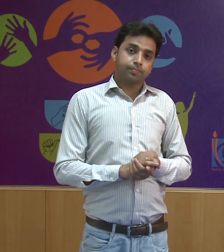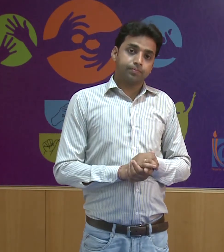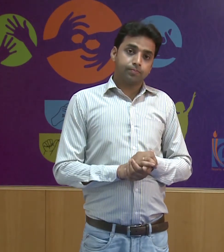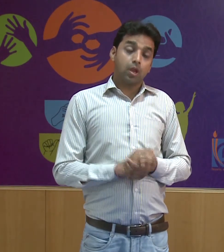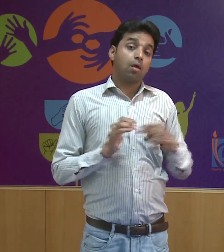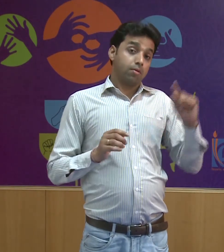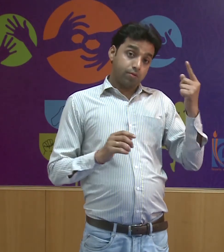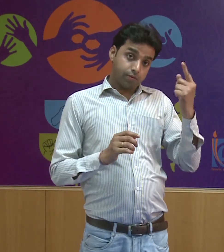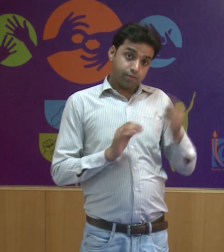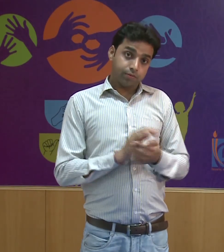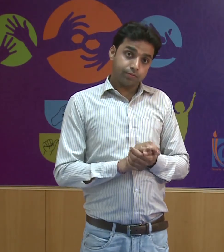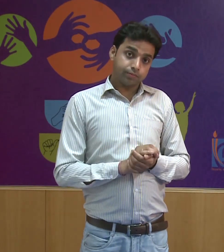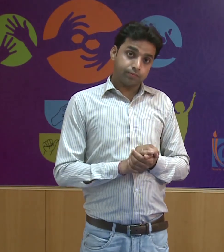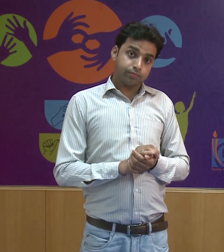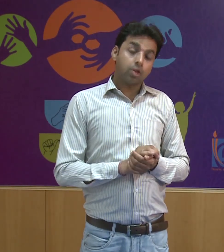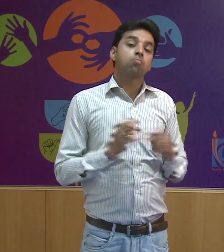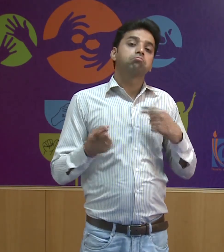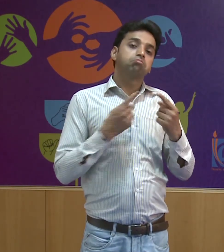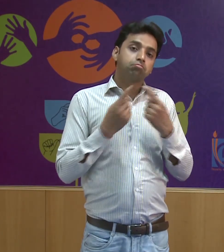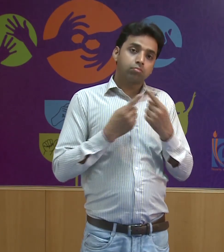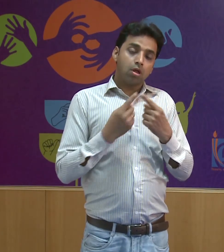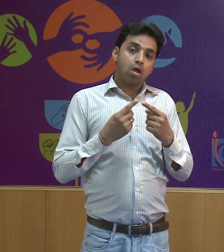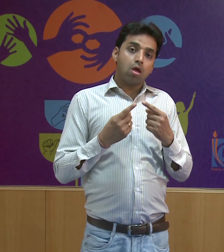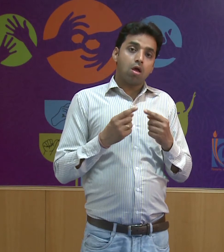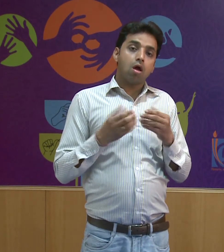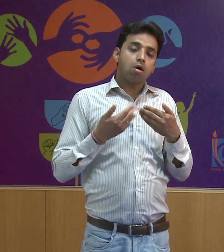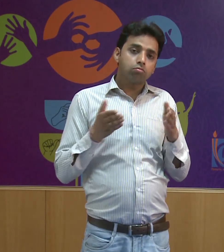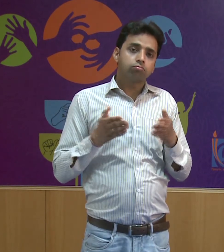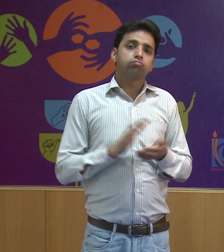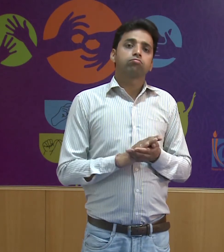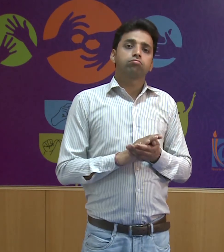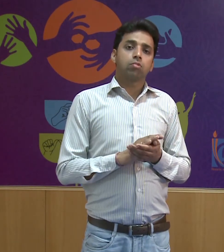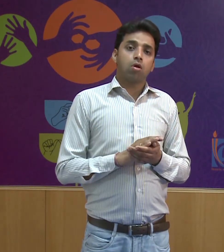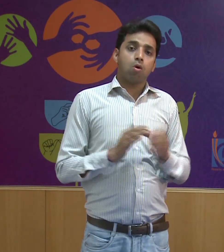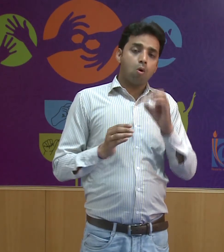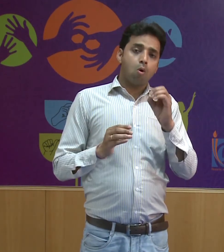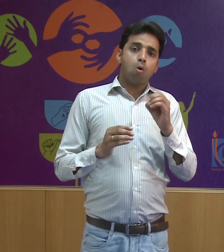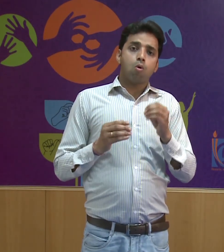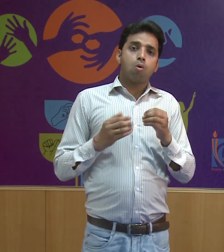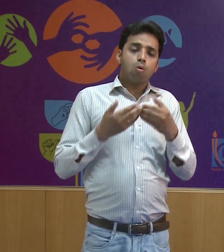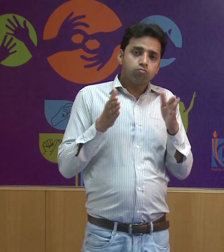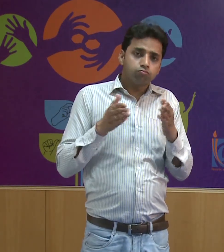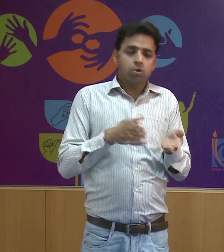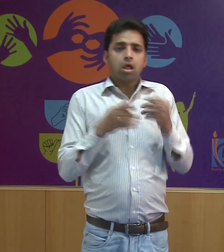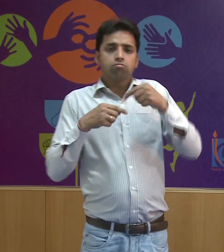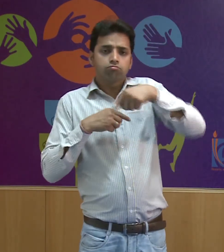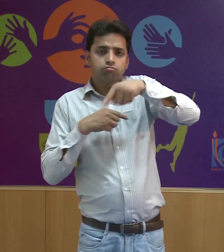Number 1. We discussed about the open and distance learning method of education.